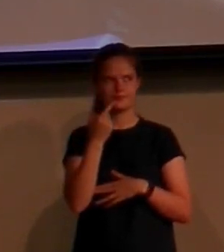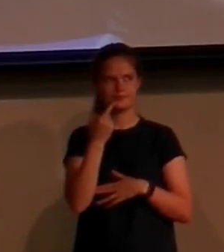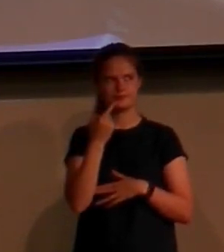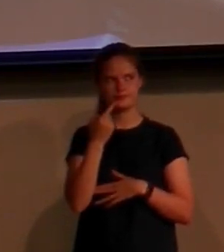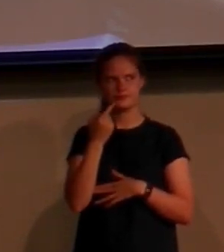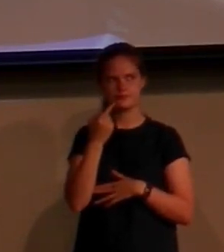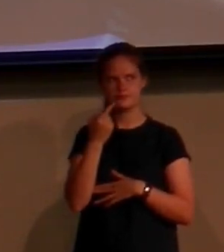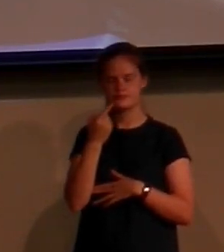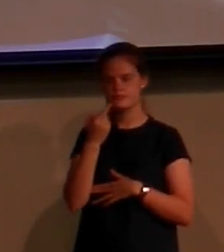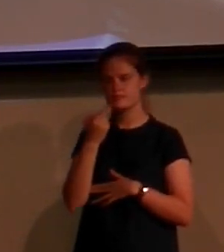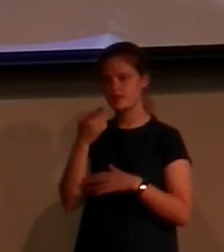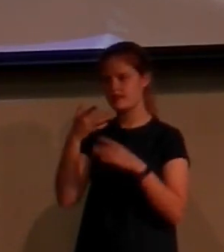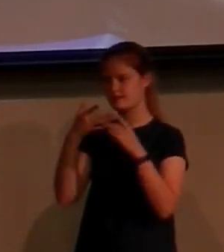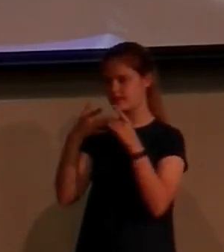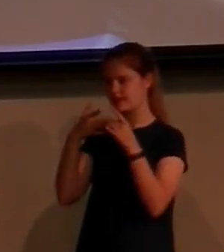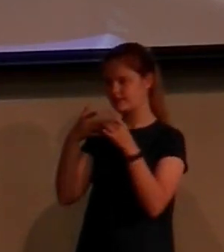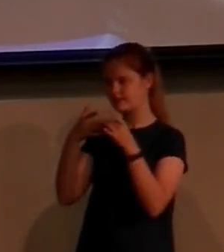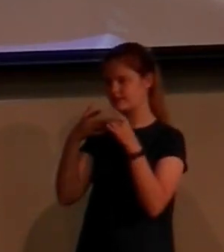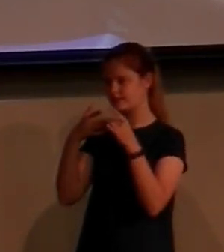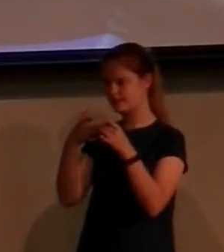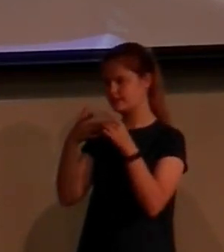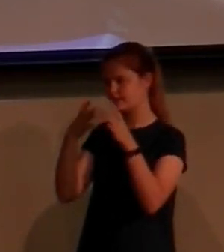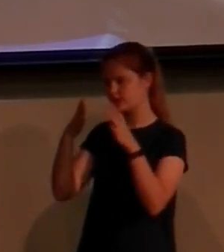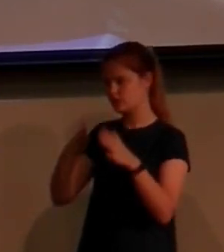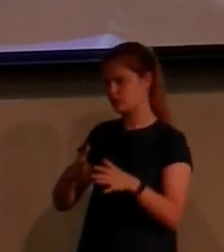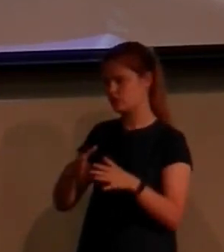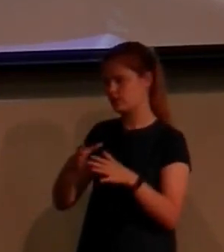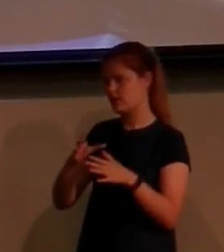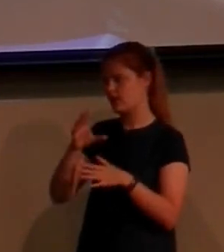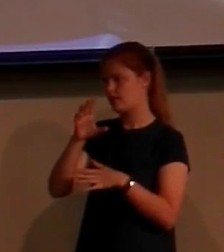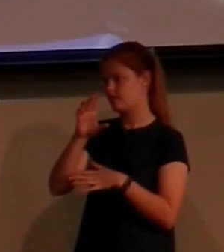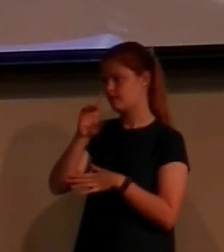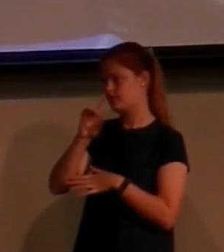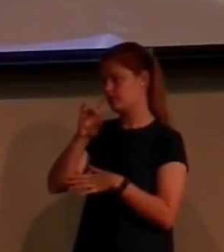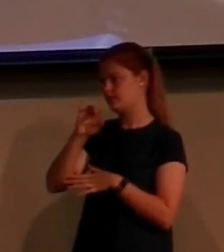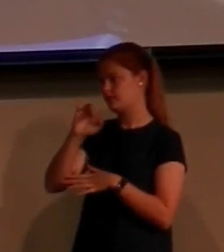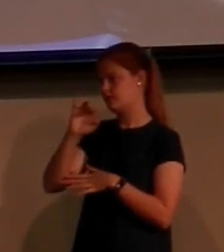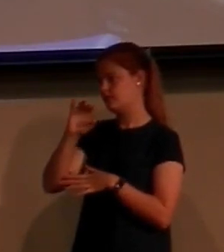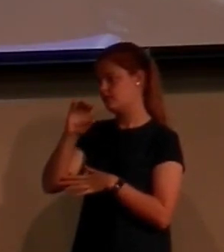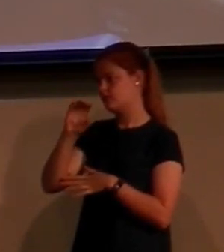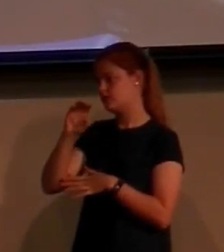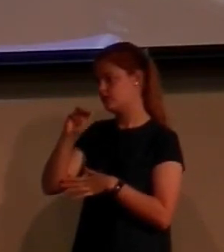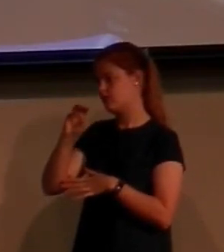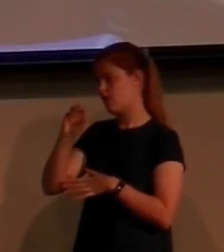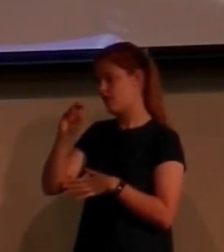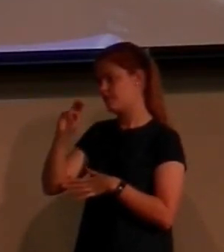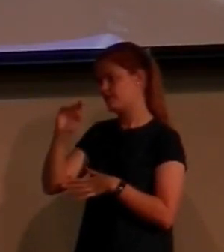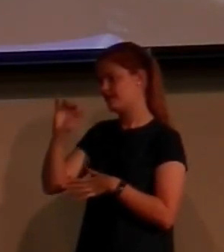Omar was the leader of a denomination when we met him.